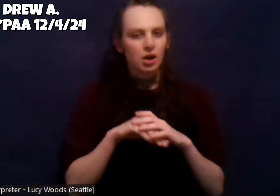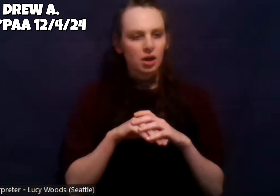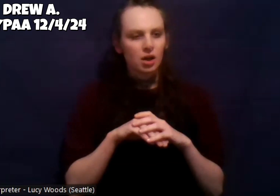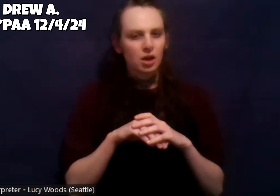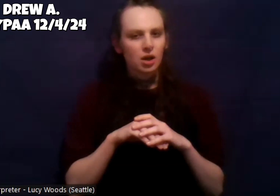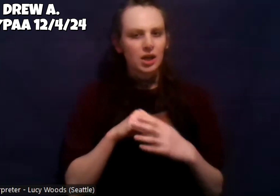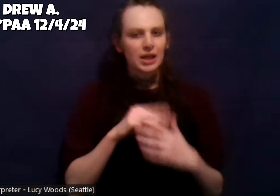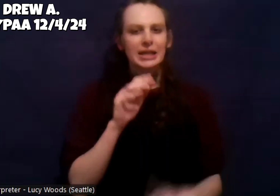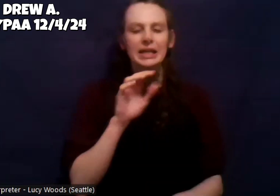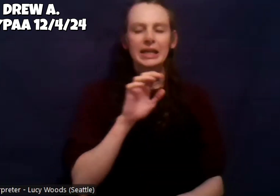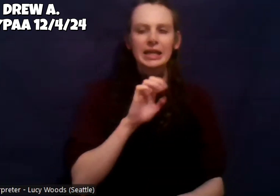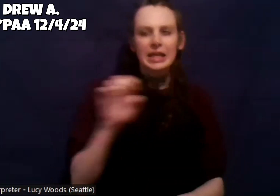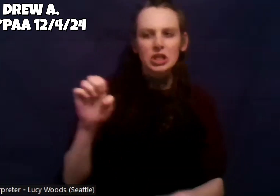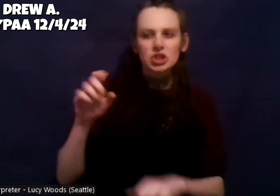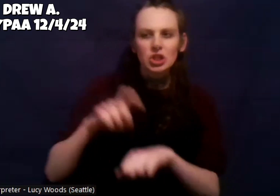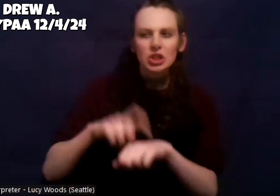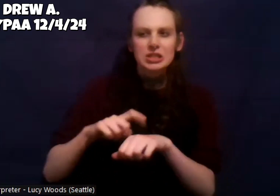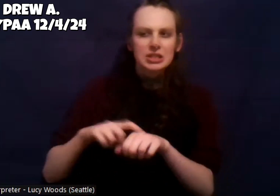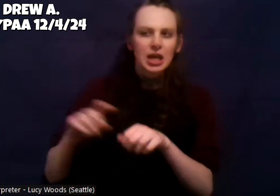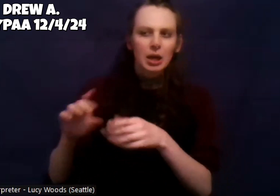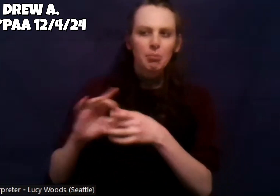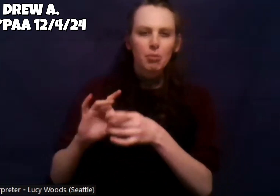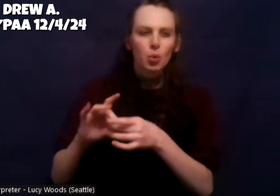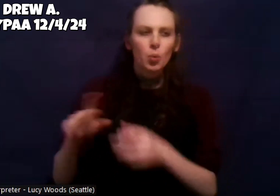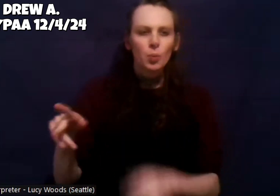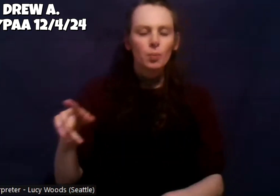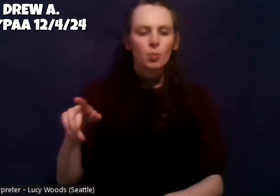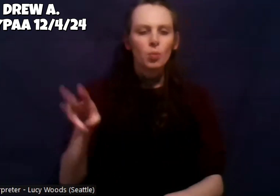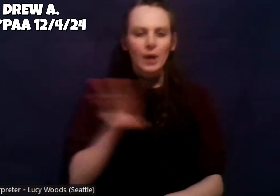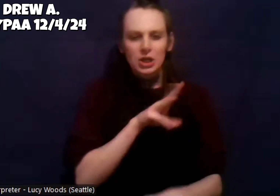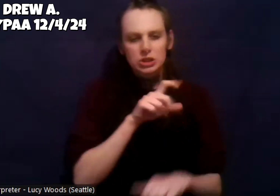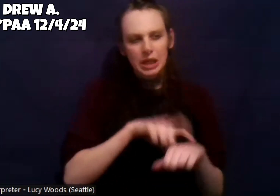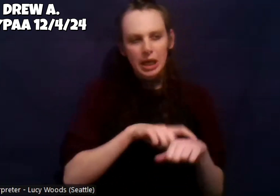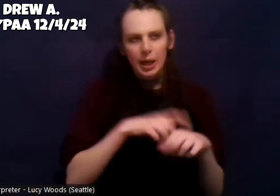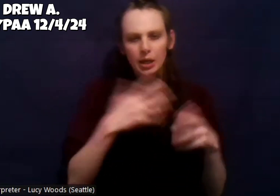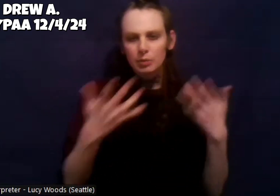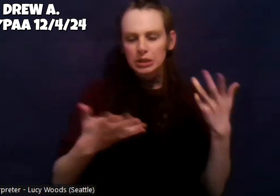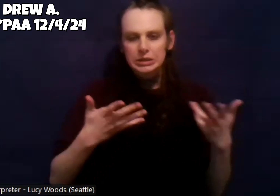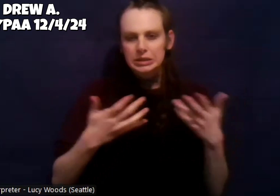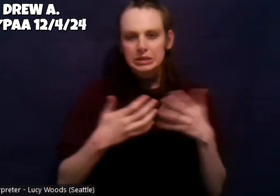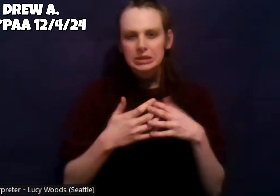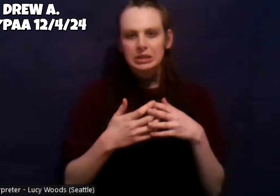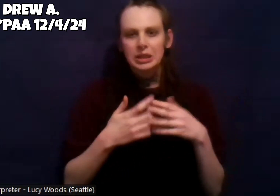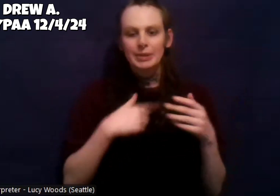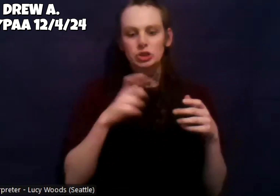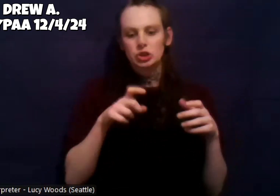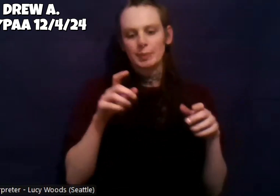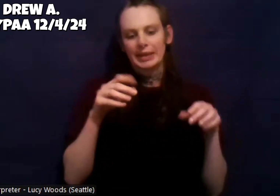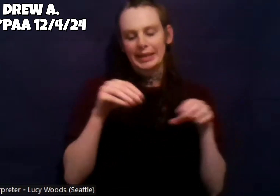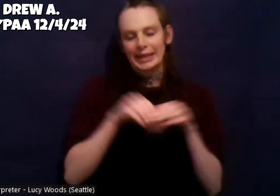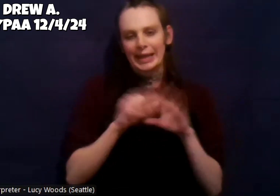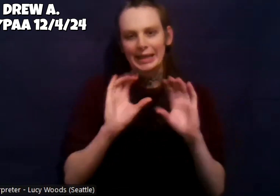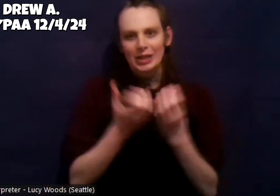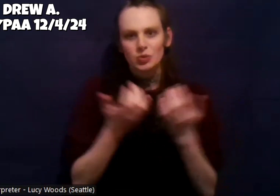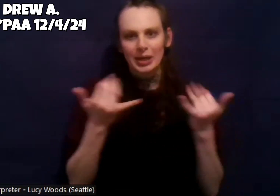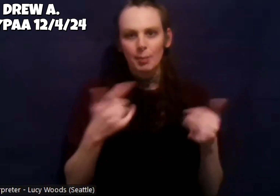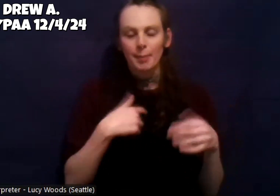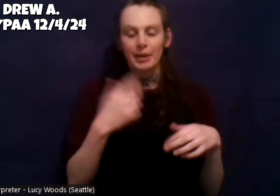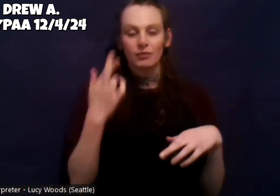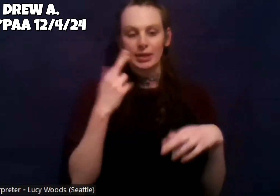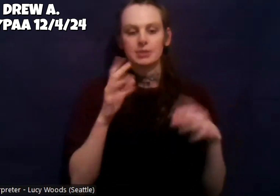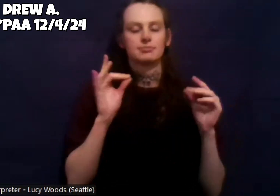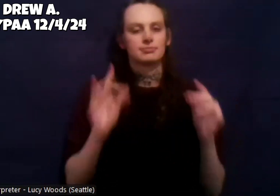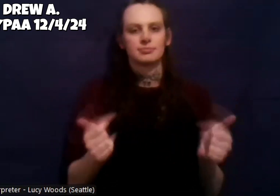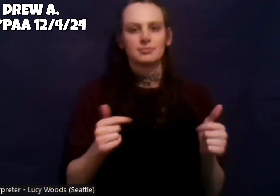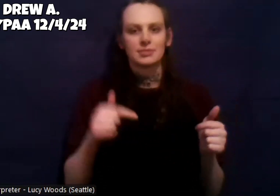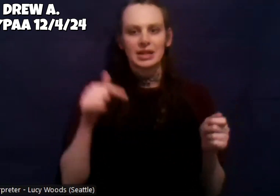Eastern time versus Pacific time. And was supposed to be in a class right now, but I realized last minute that